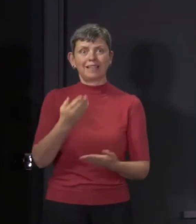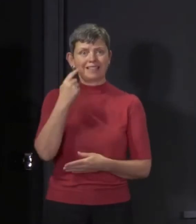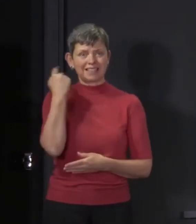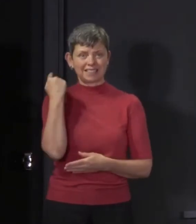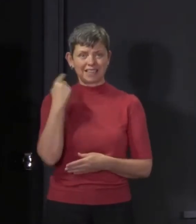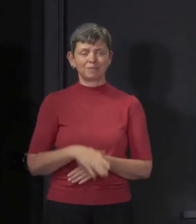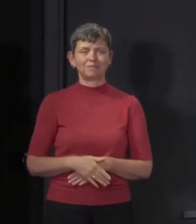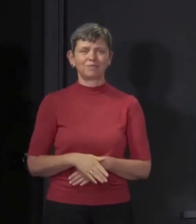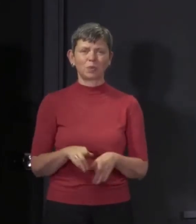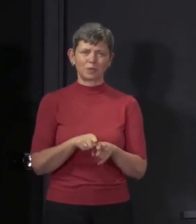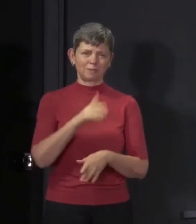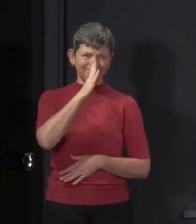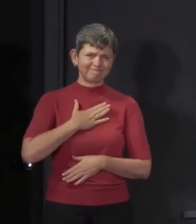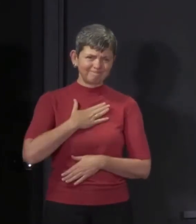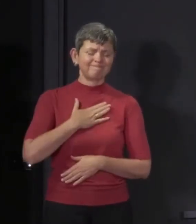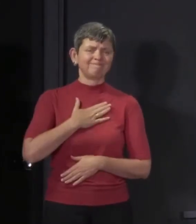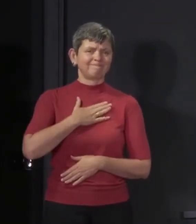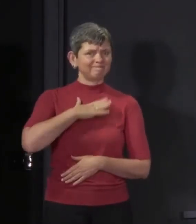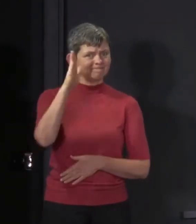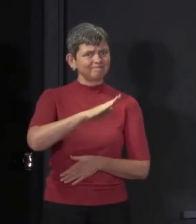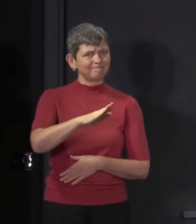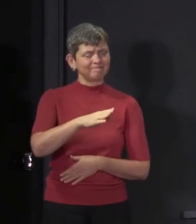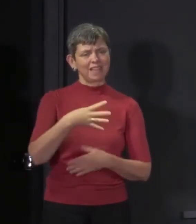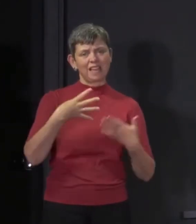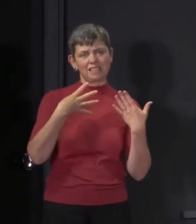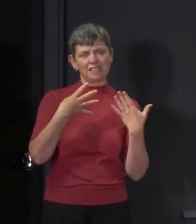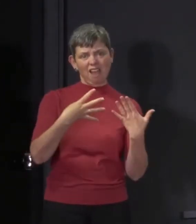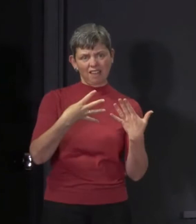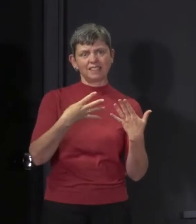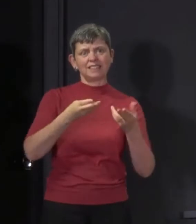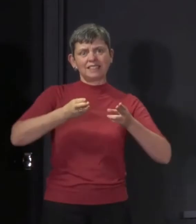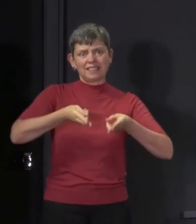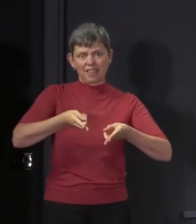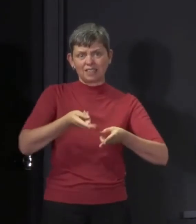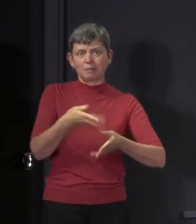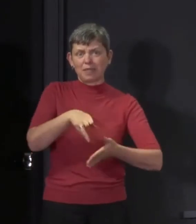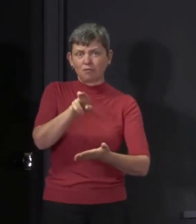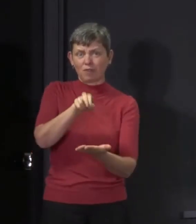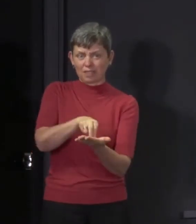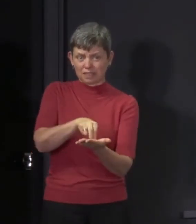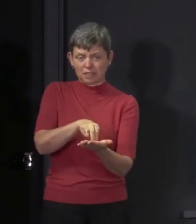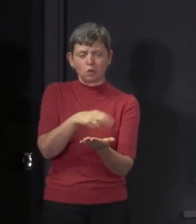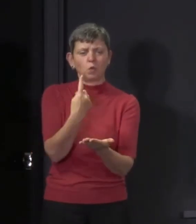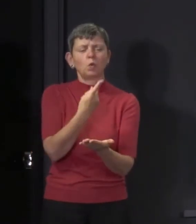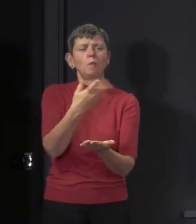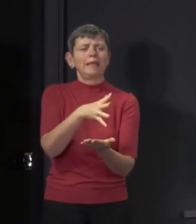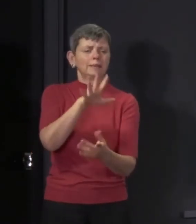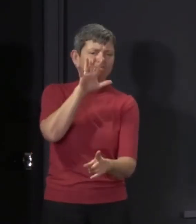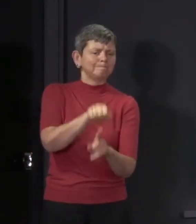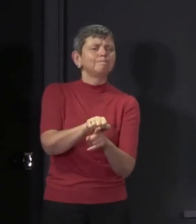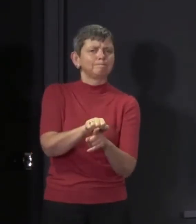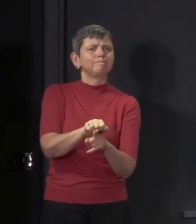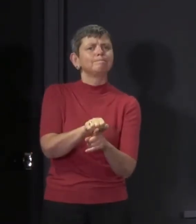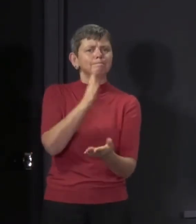very sad to report that in the past 24 hours, 9 additional deaths were registered of patients who had first tested positive over